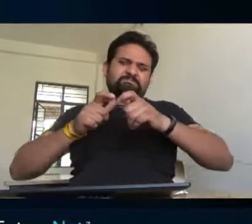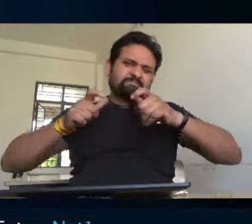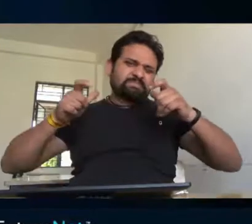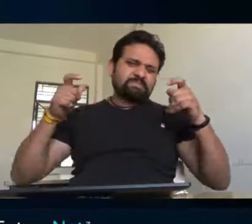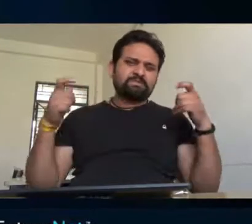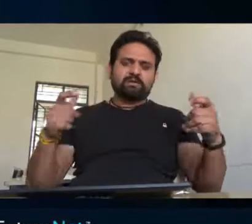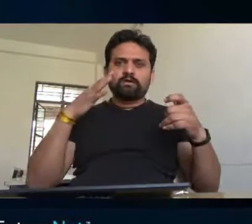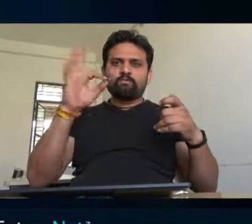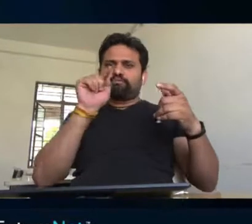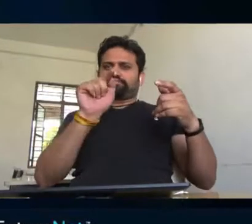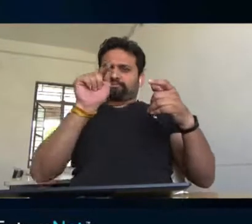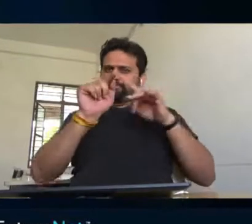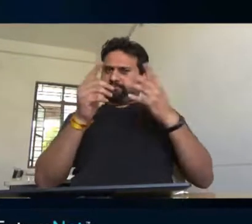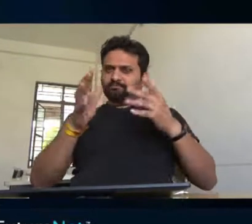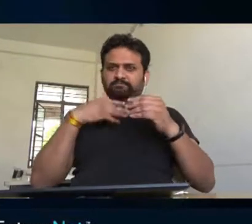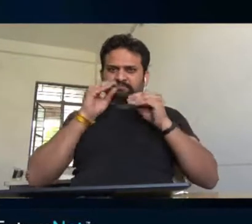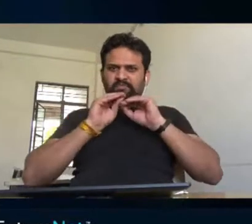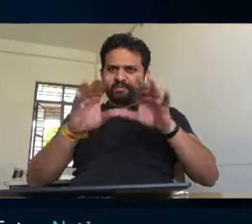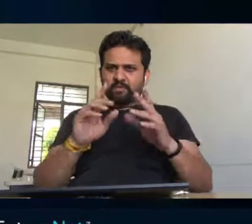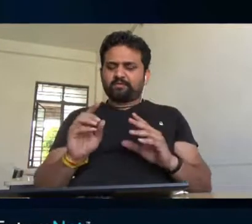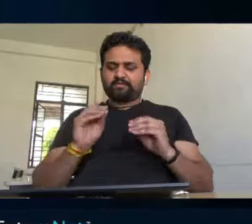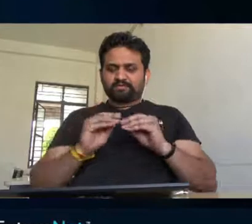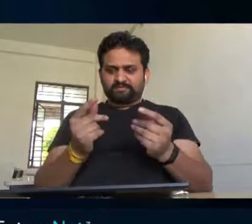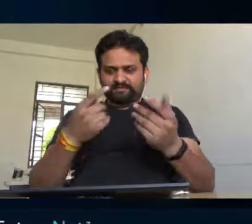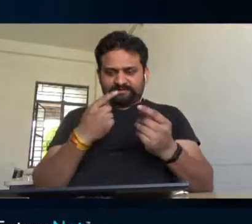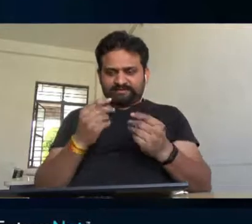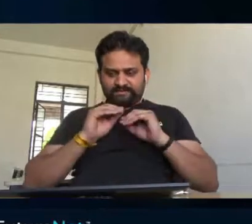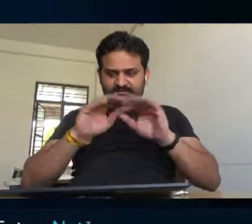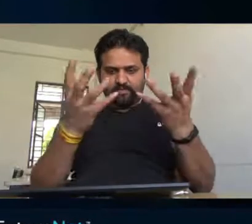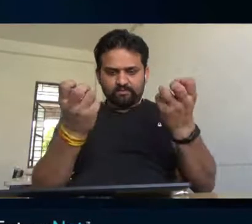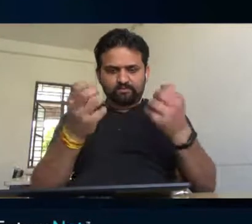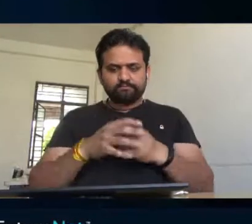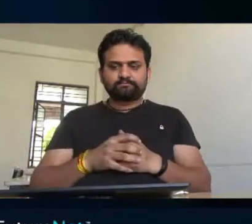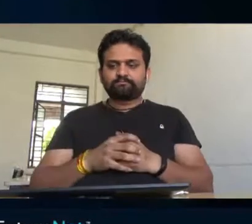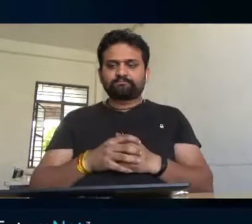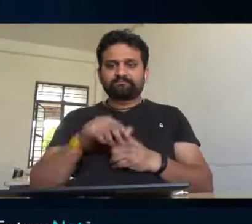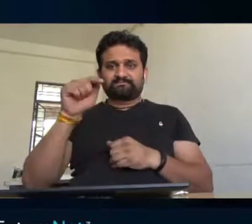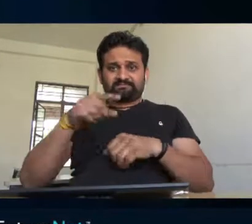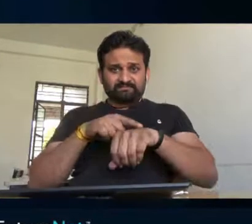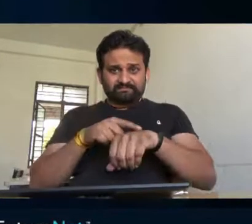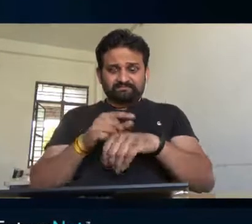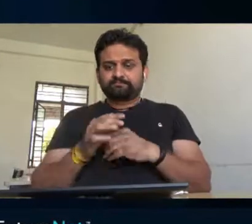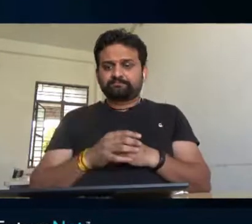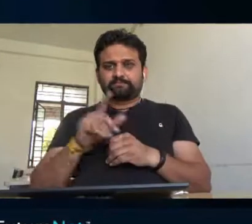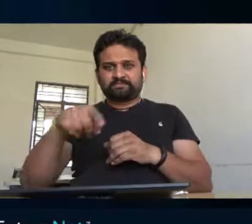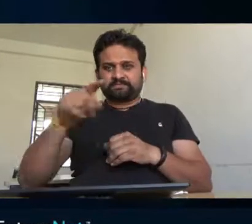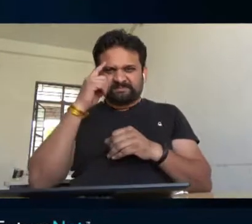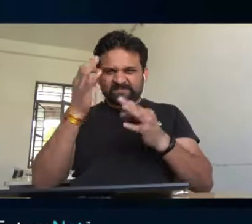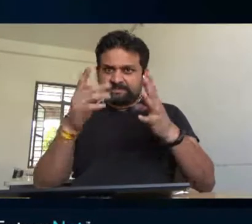Yeah. So, and last but not least, the information. We will have also in that year